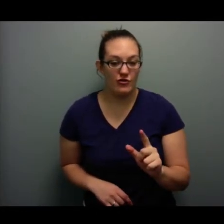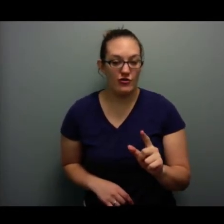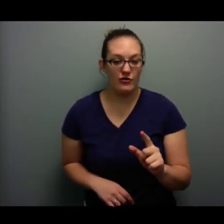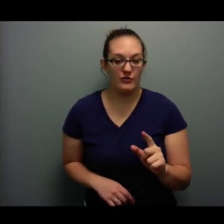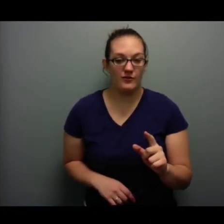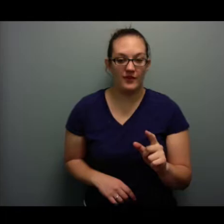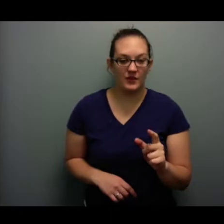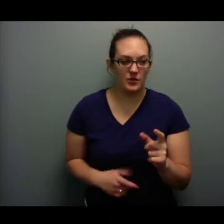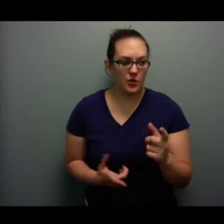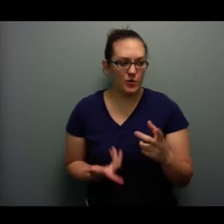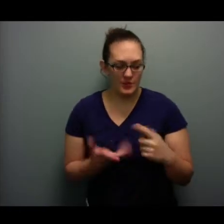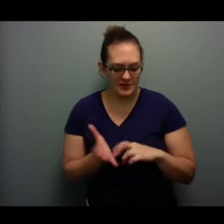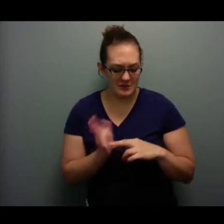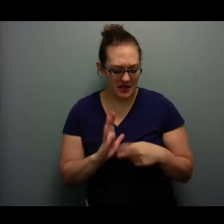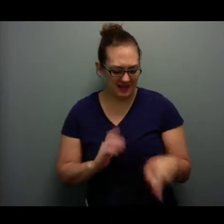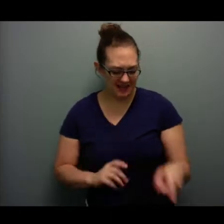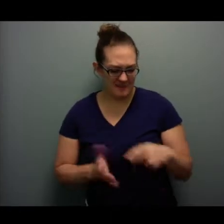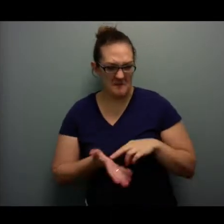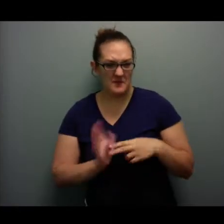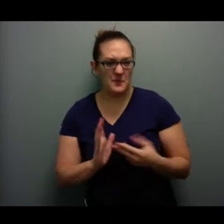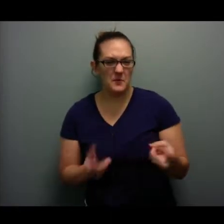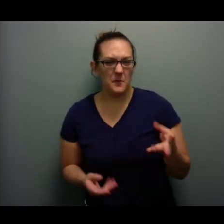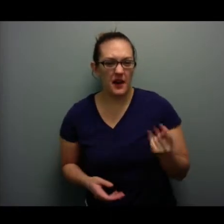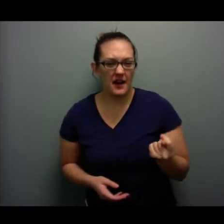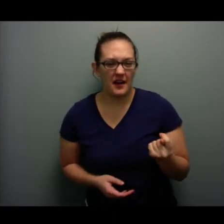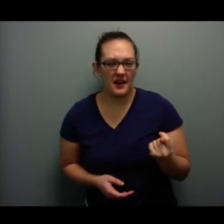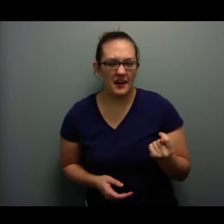So what does that mean? What does that mean?